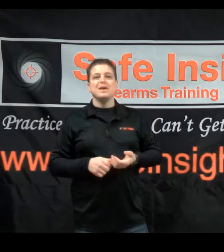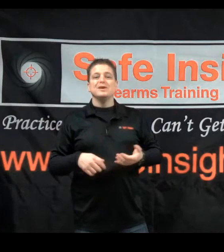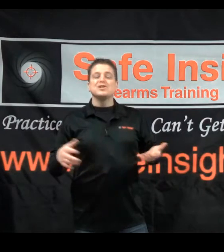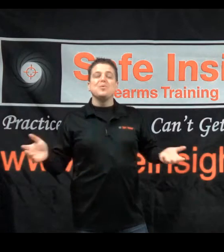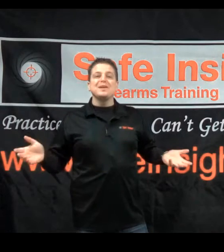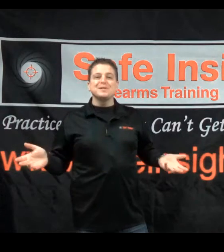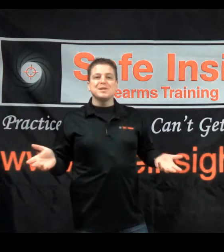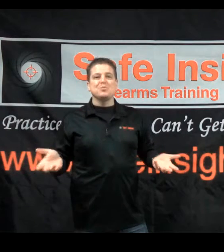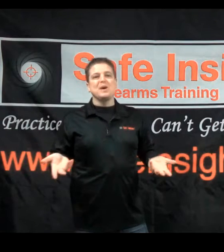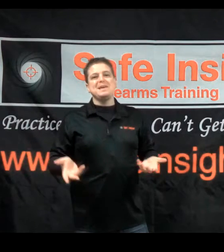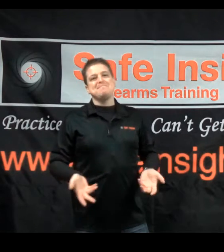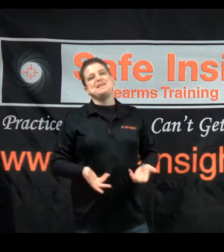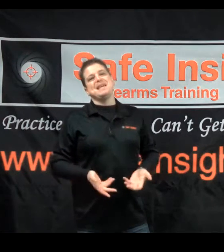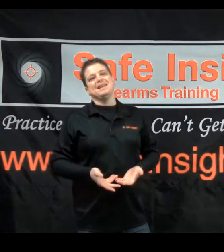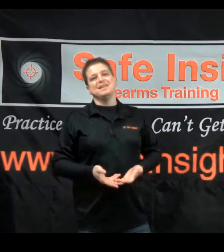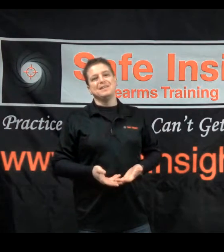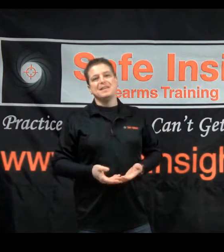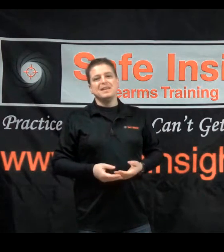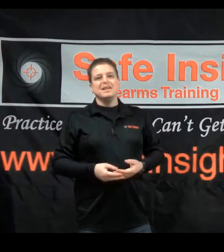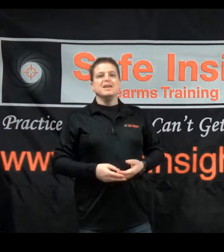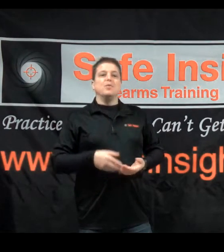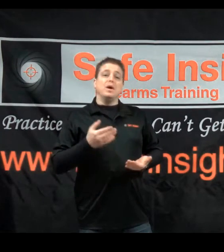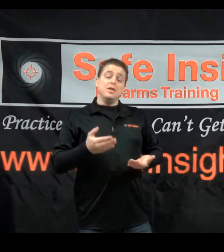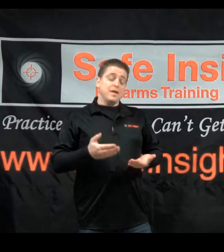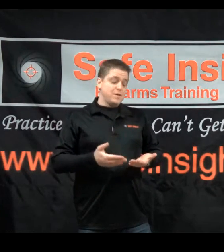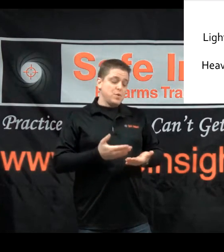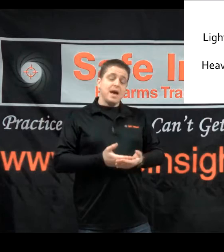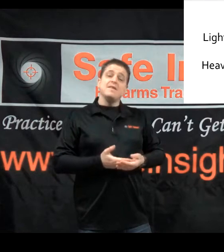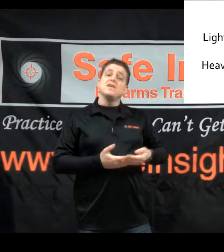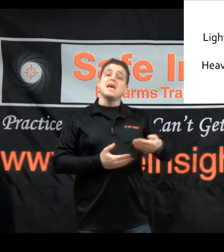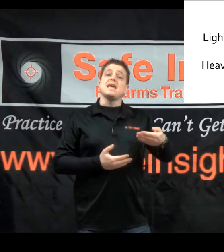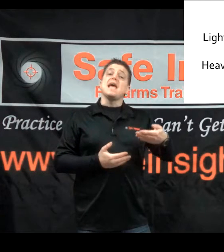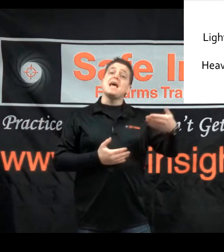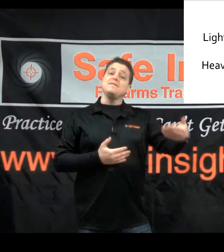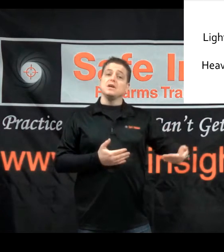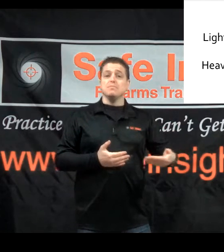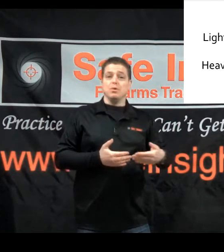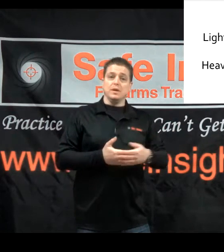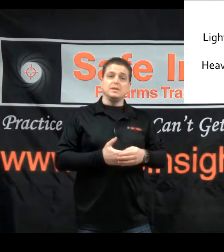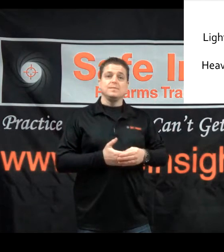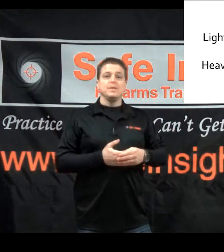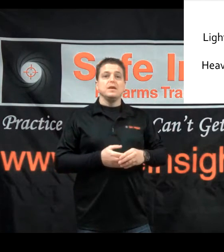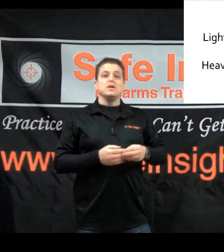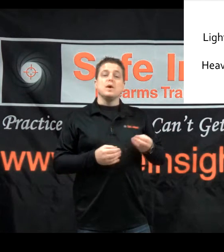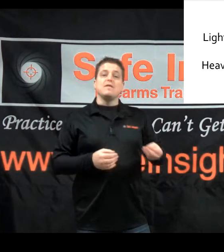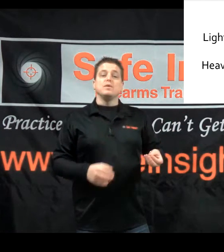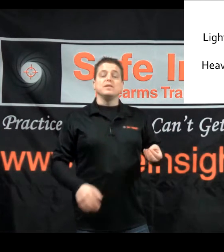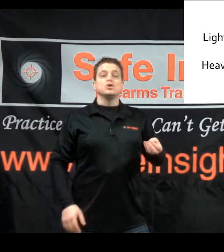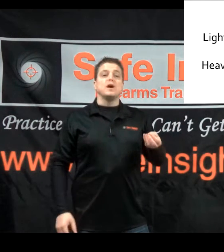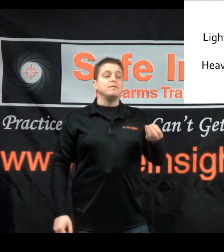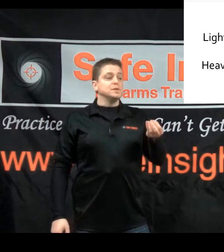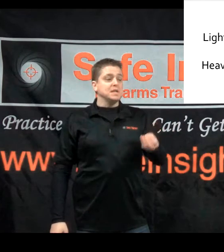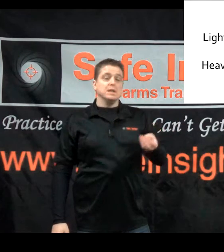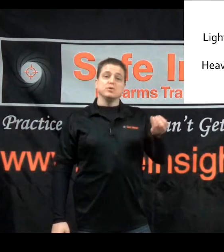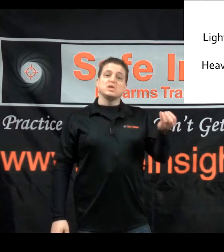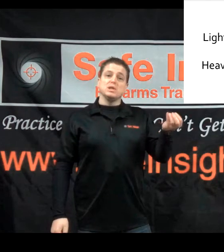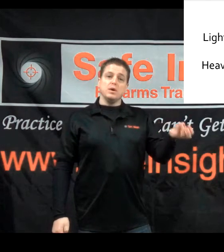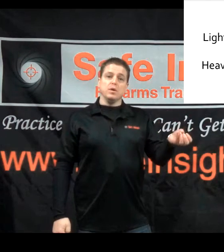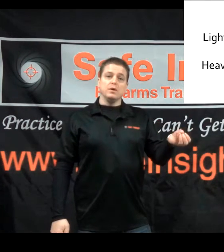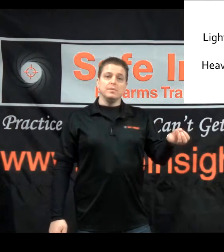So what does this weight mean? Well, if you have a heavier bullet, you have one that travels a little slower